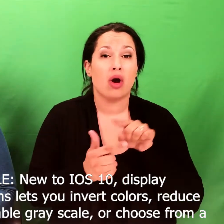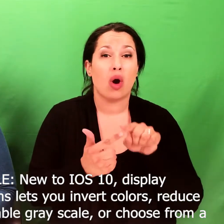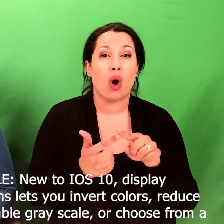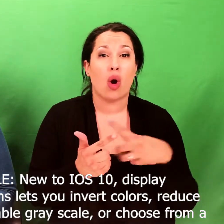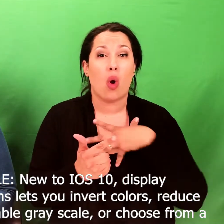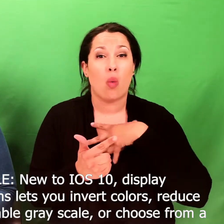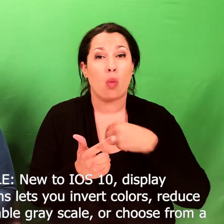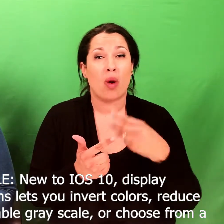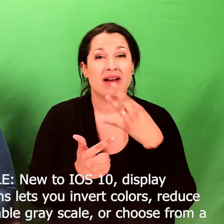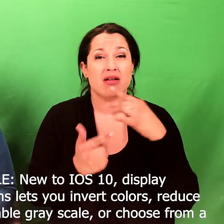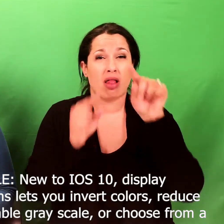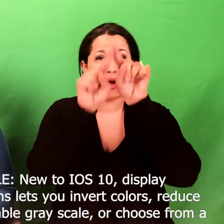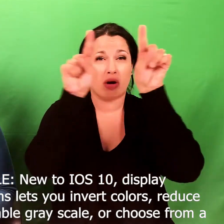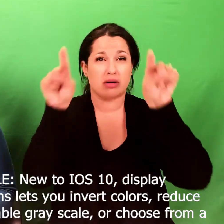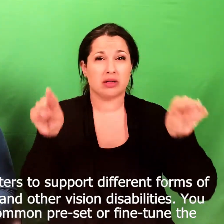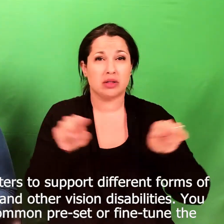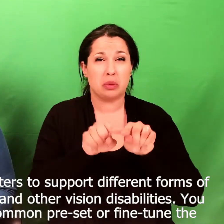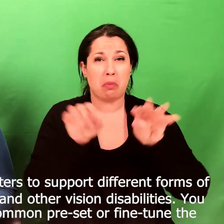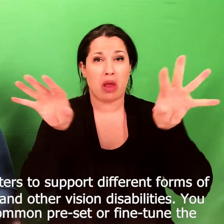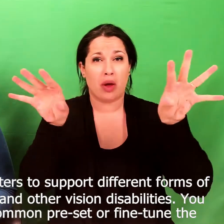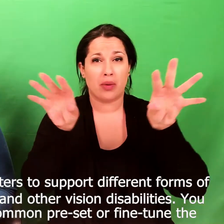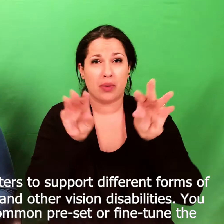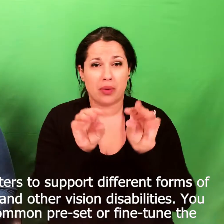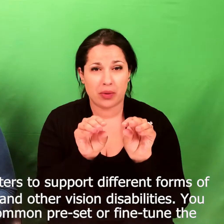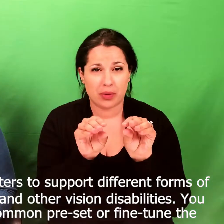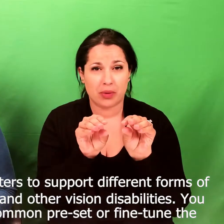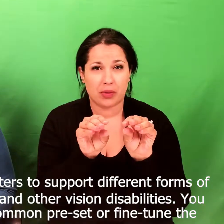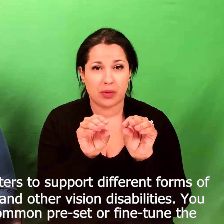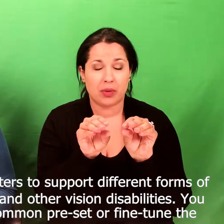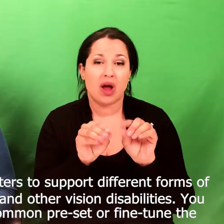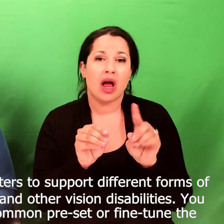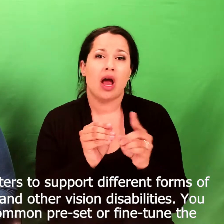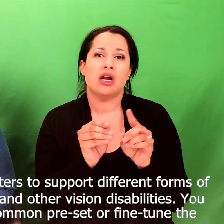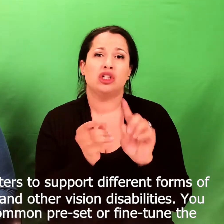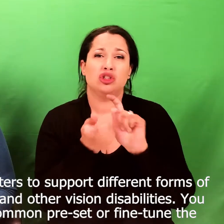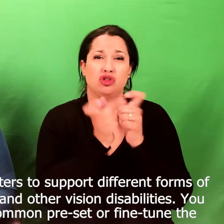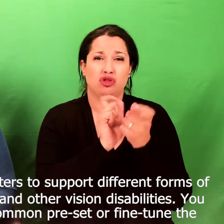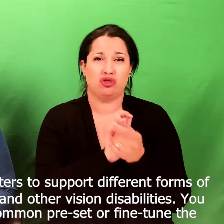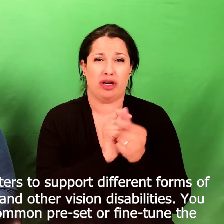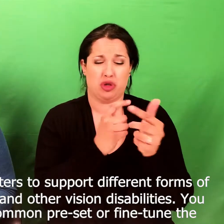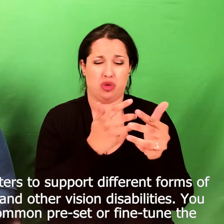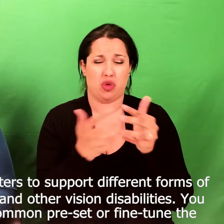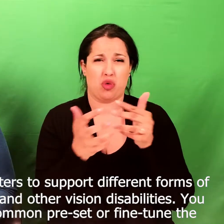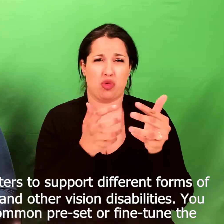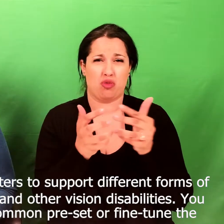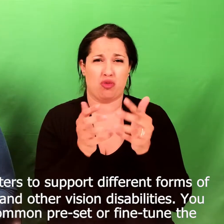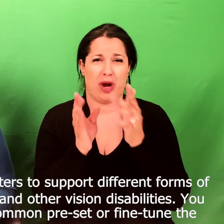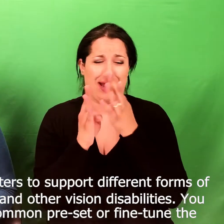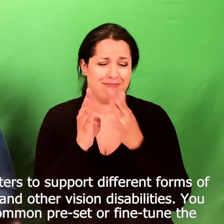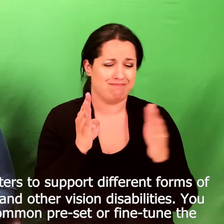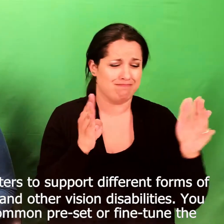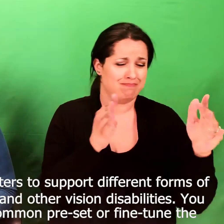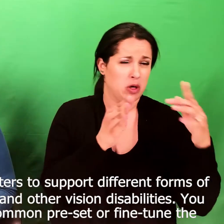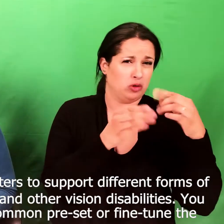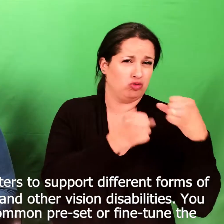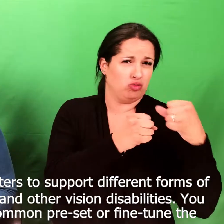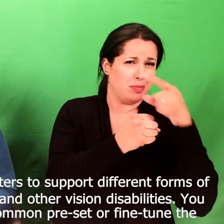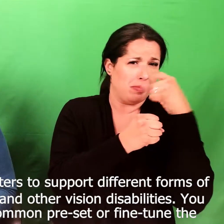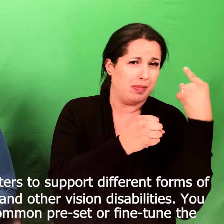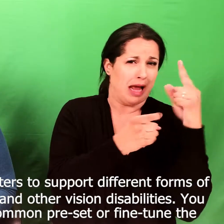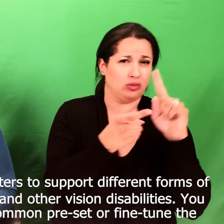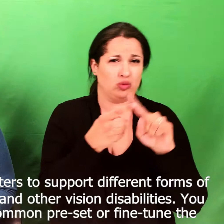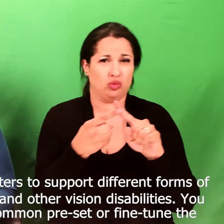enable grayscale, or choose from a range of color filters to support different forms of color